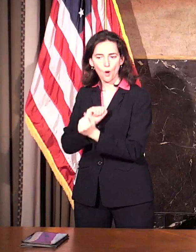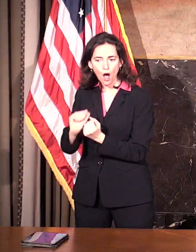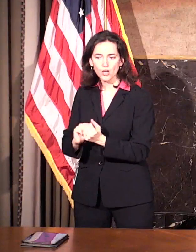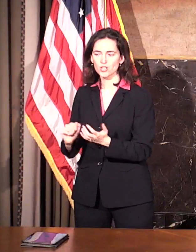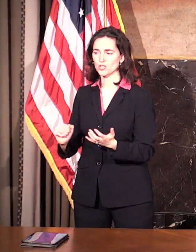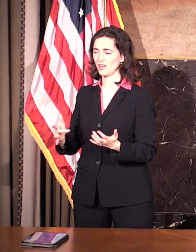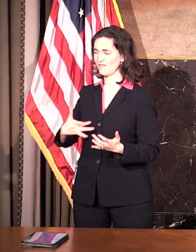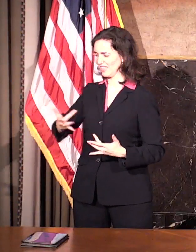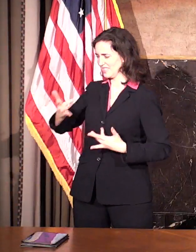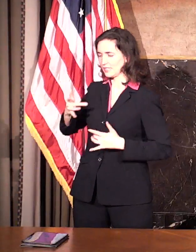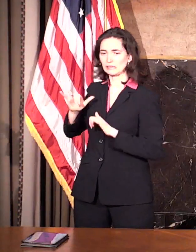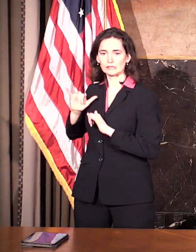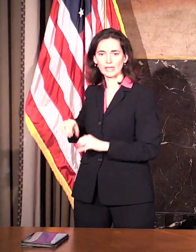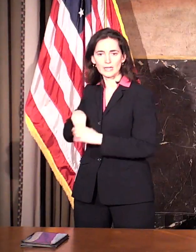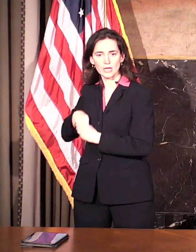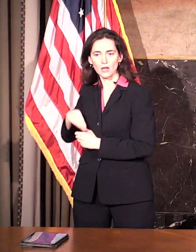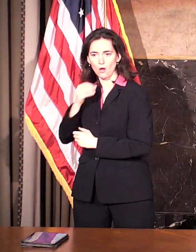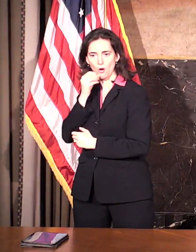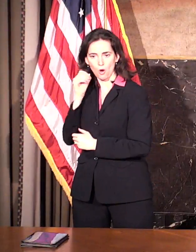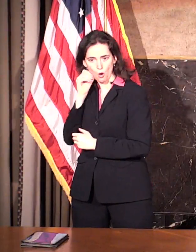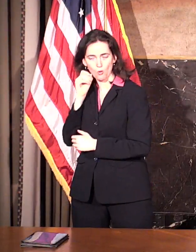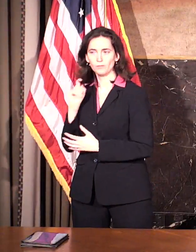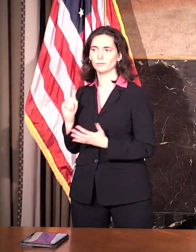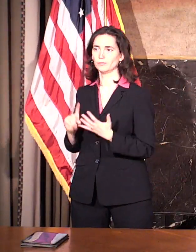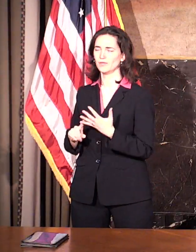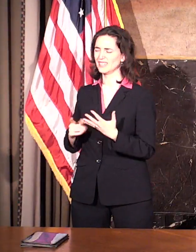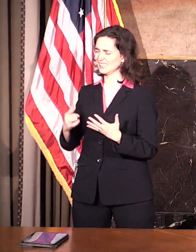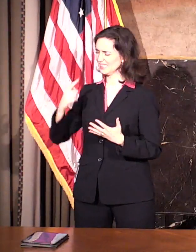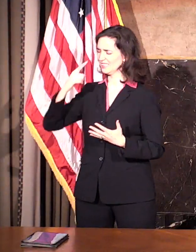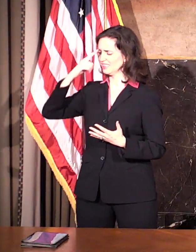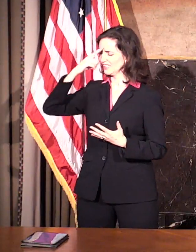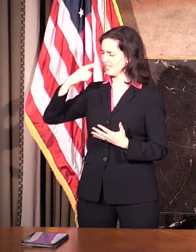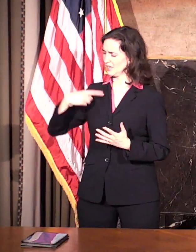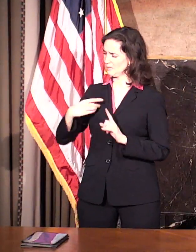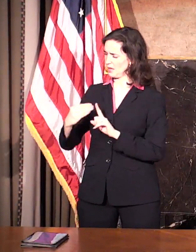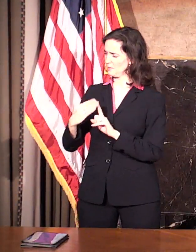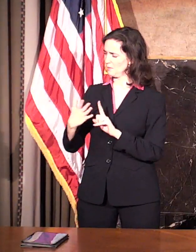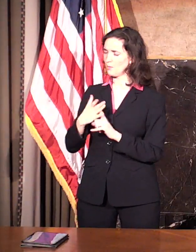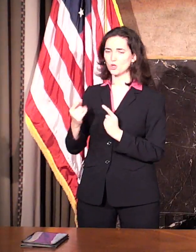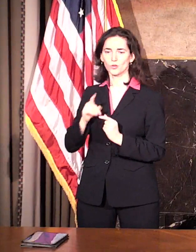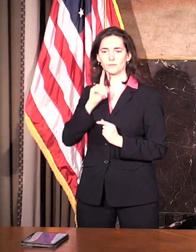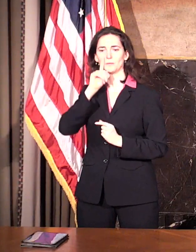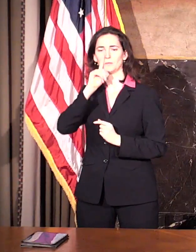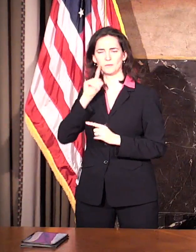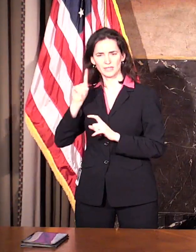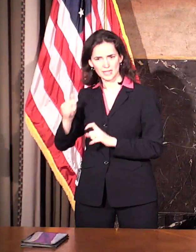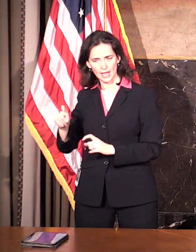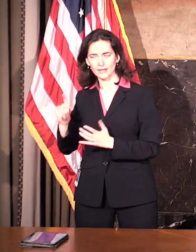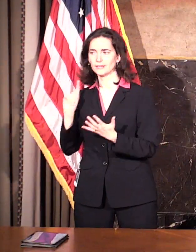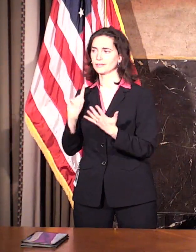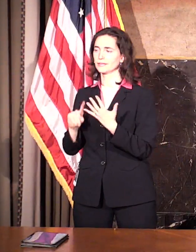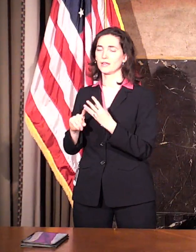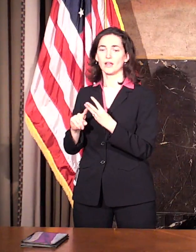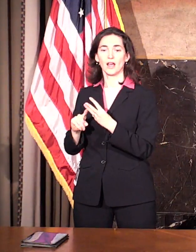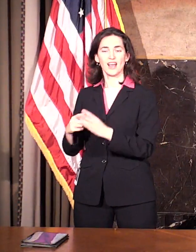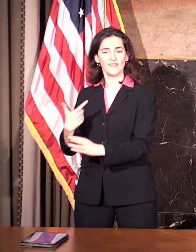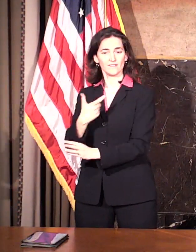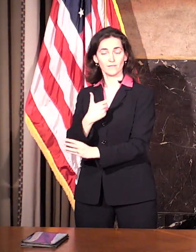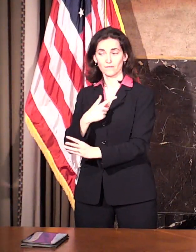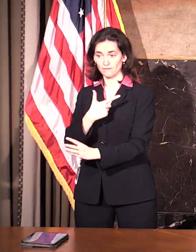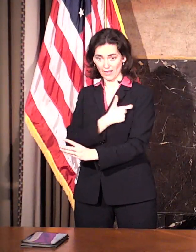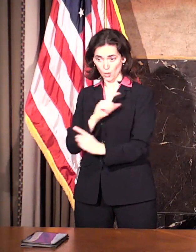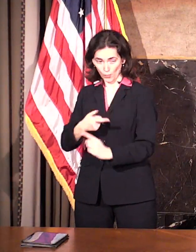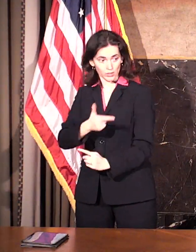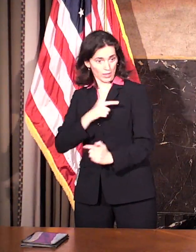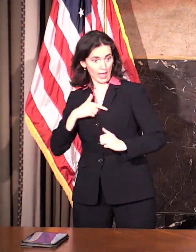sick, getting tested when you believe you've been exposed, and getting the vaccine when it is your